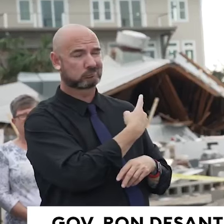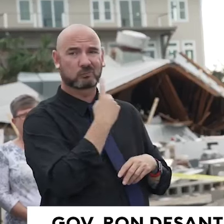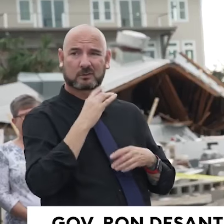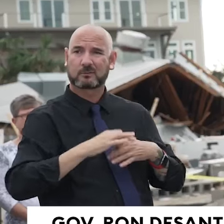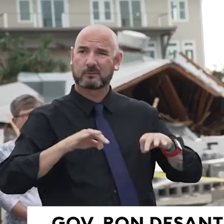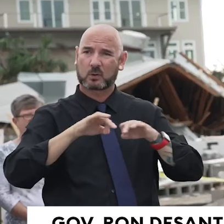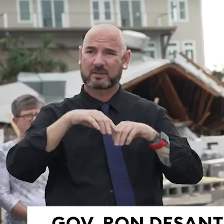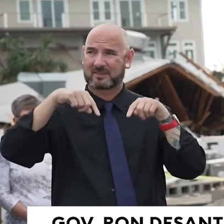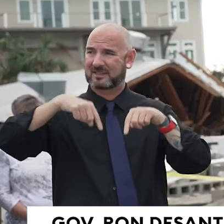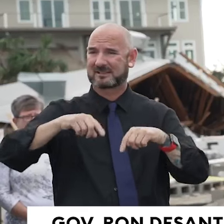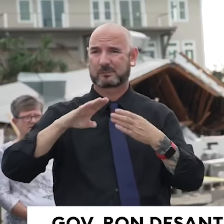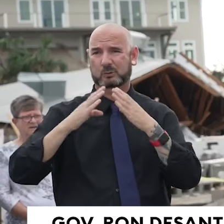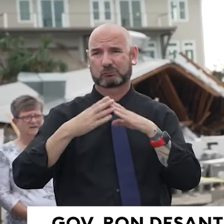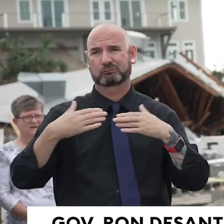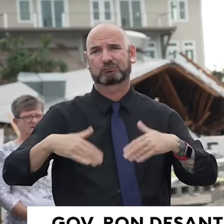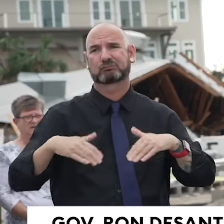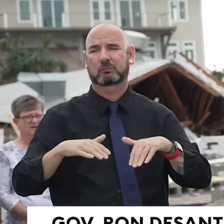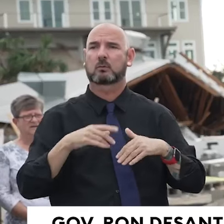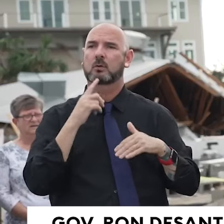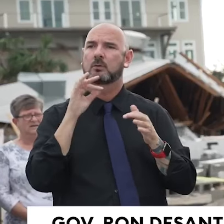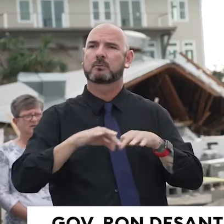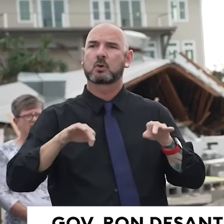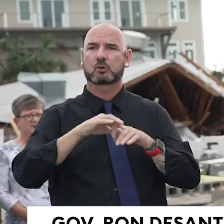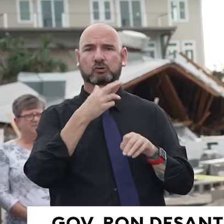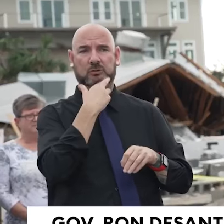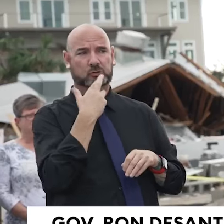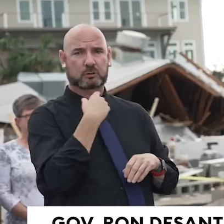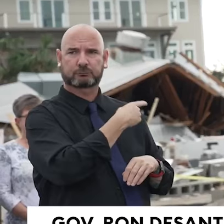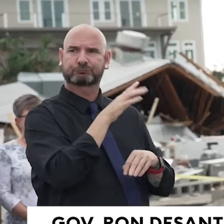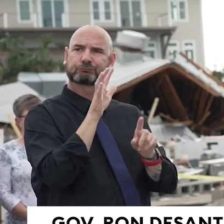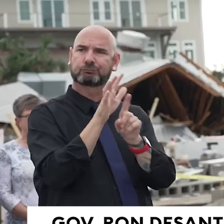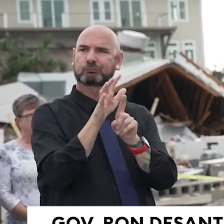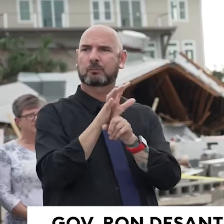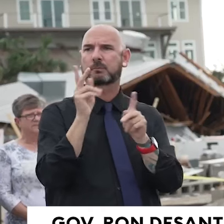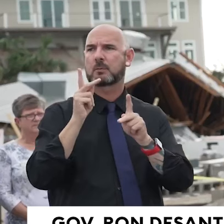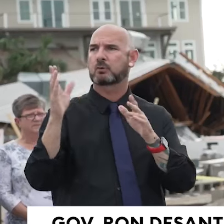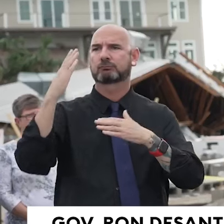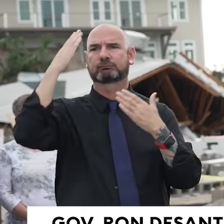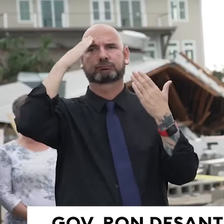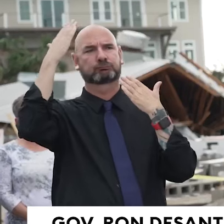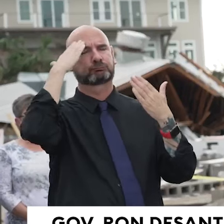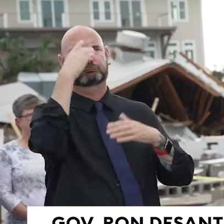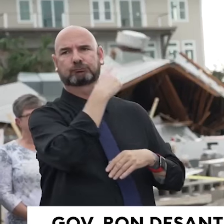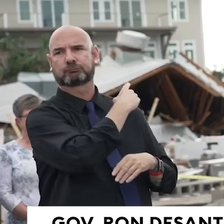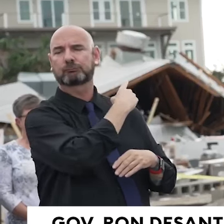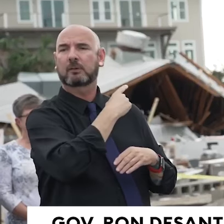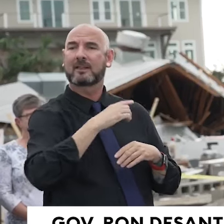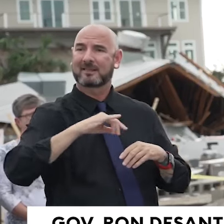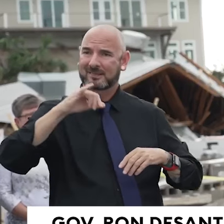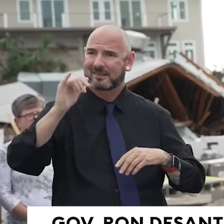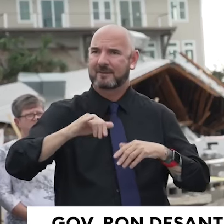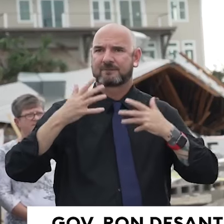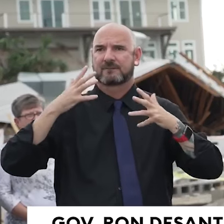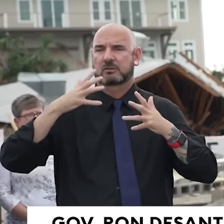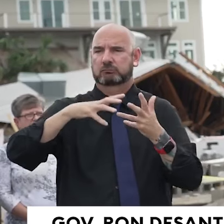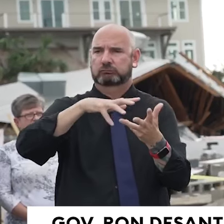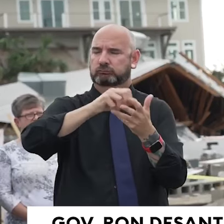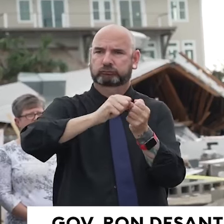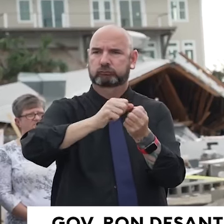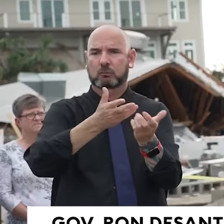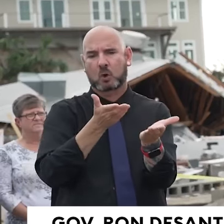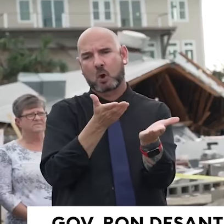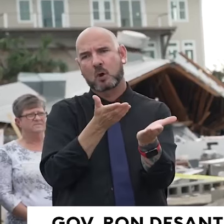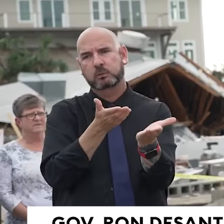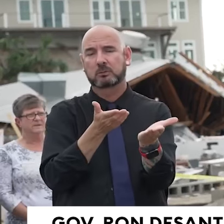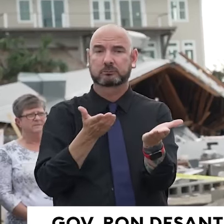community, very important restaurant here for so many folks. That got hammered by the storm. They're